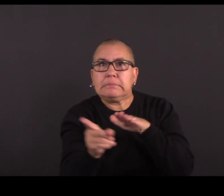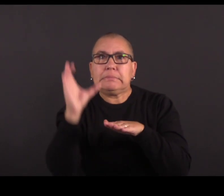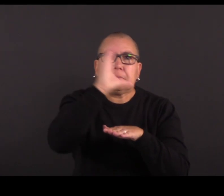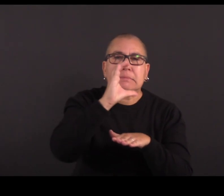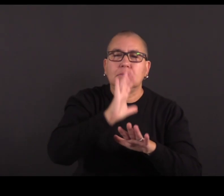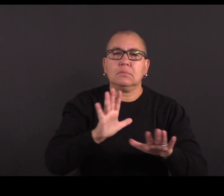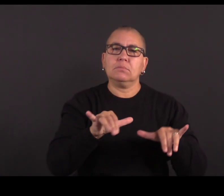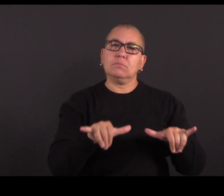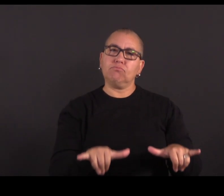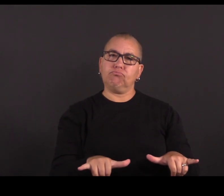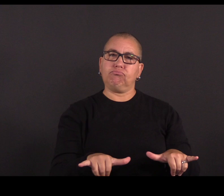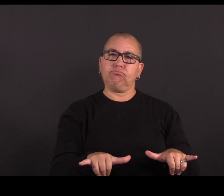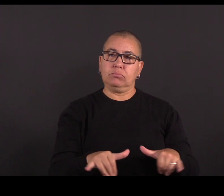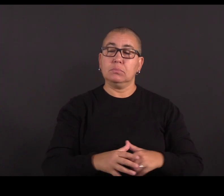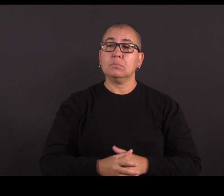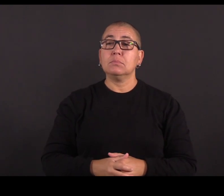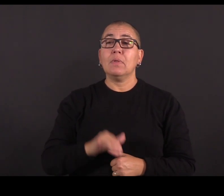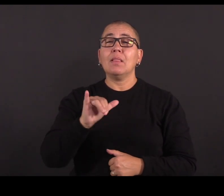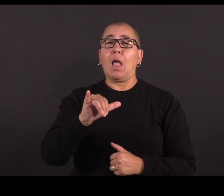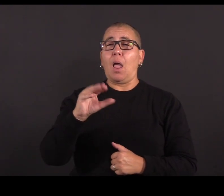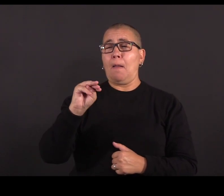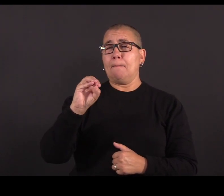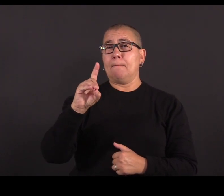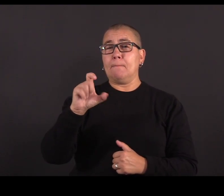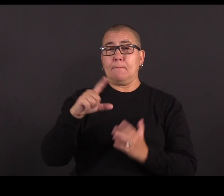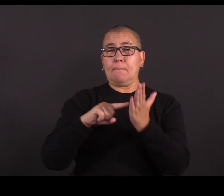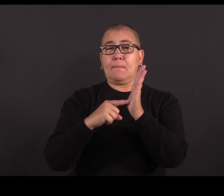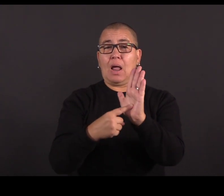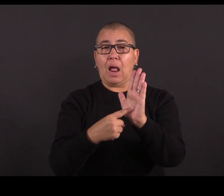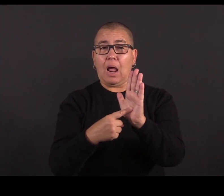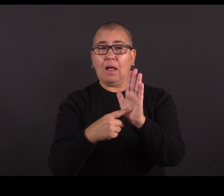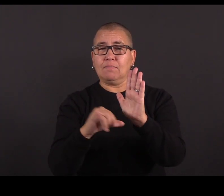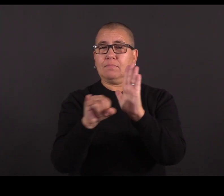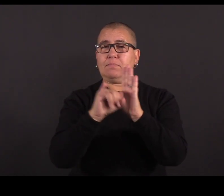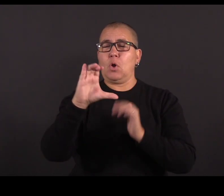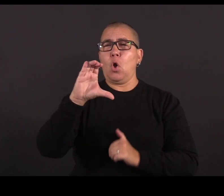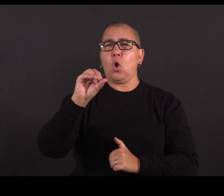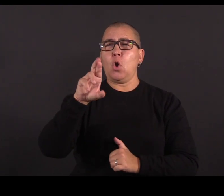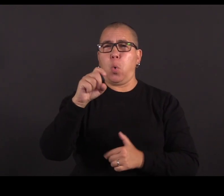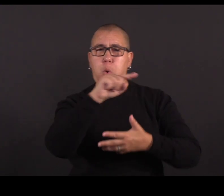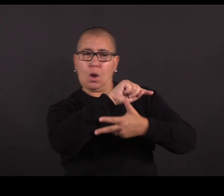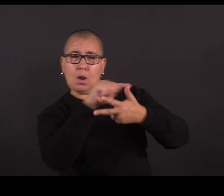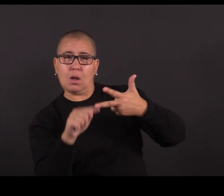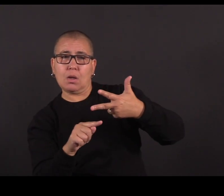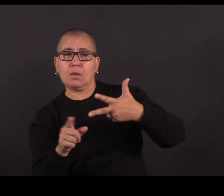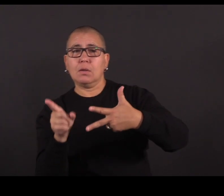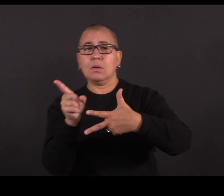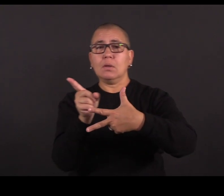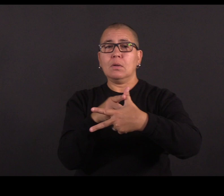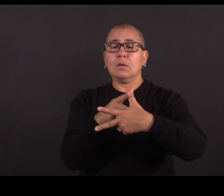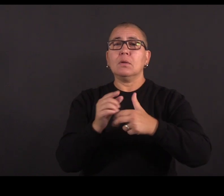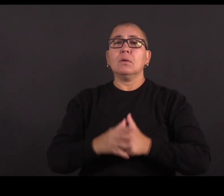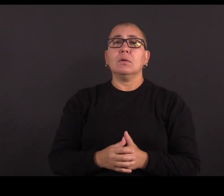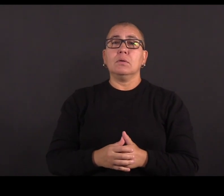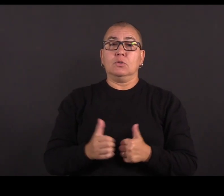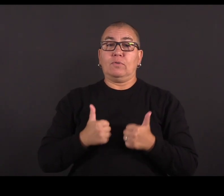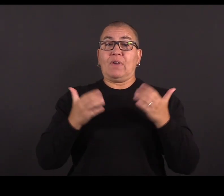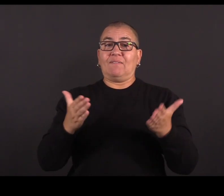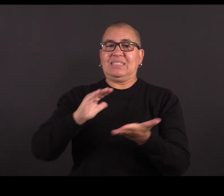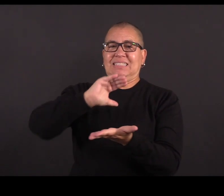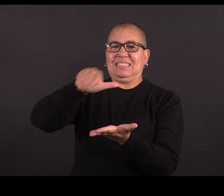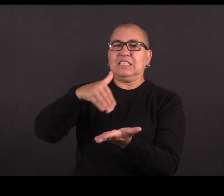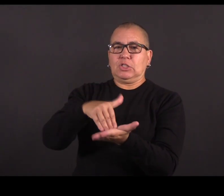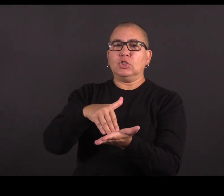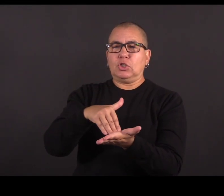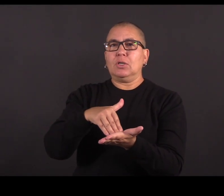This model identifies three components. The first is survivor centered